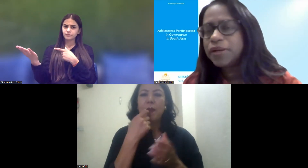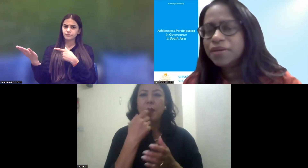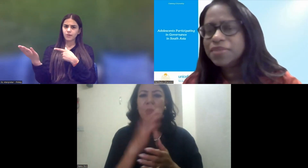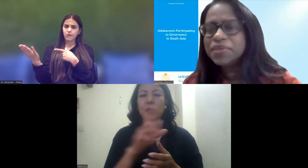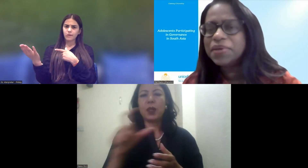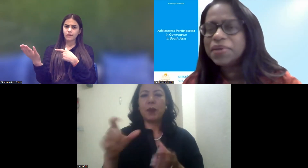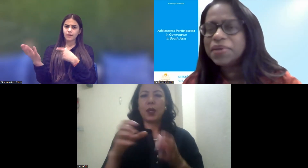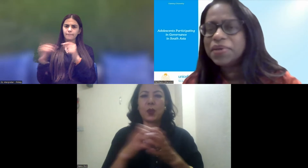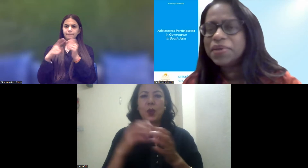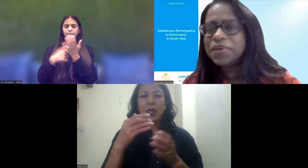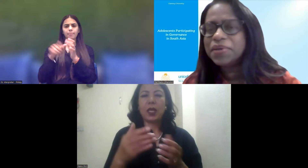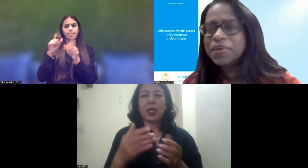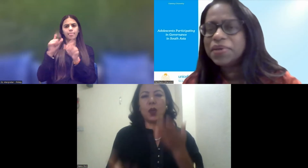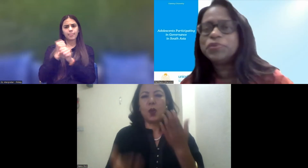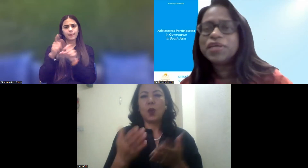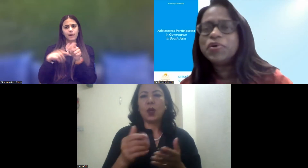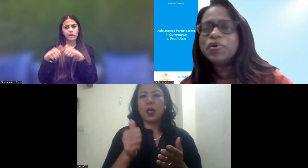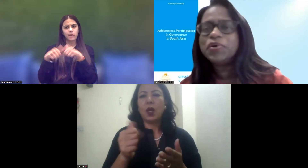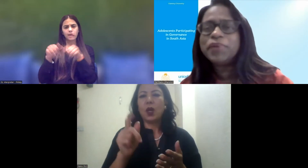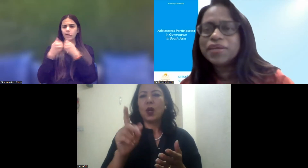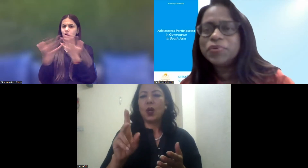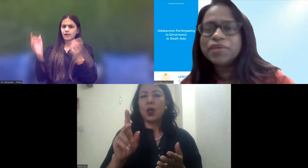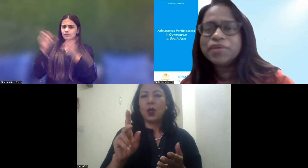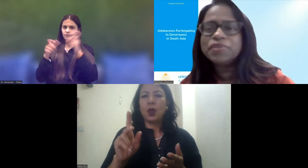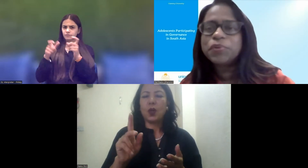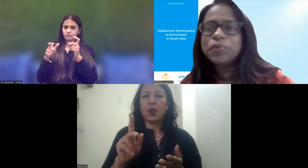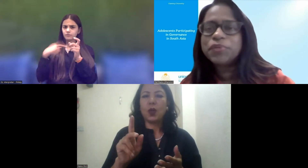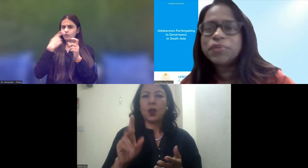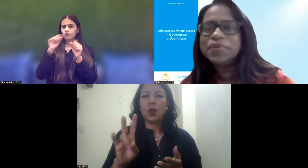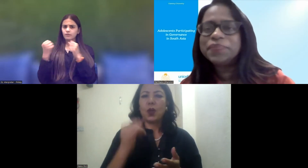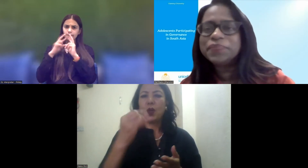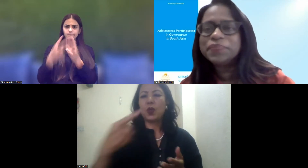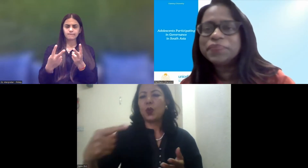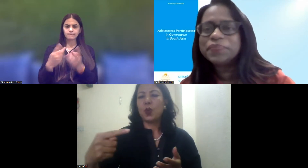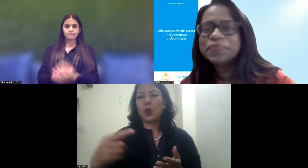Pragya, is there anyone, Toya or Pragya, who can respond to that?